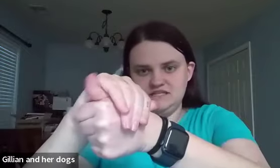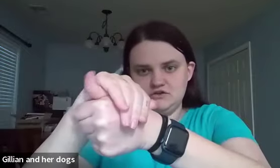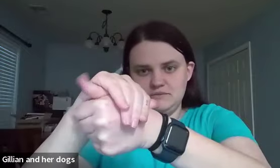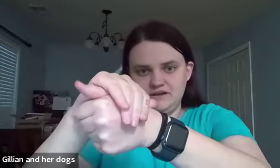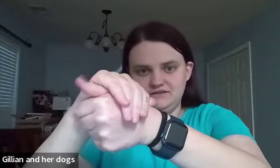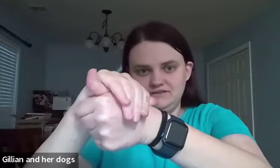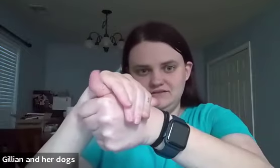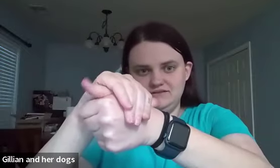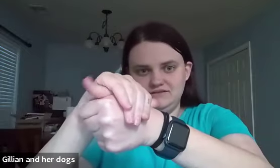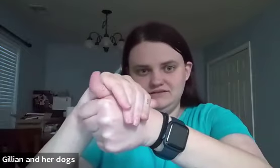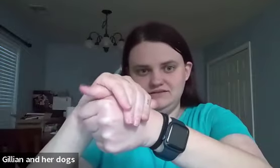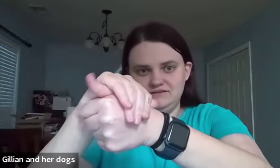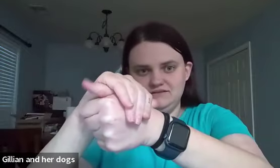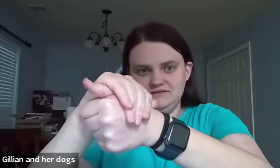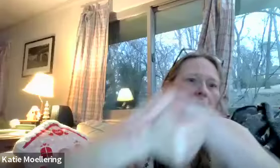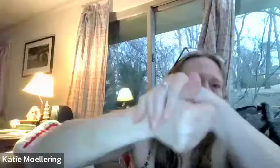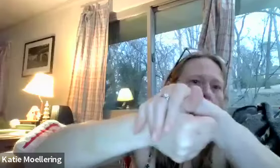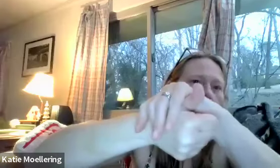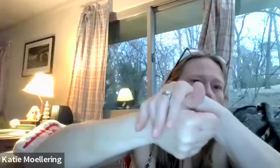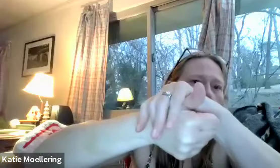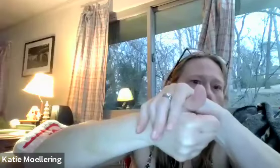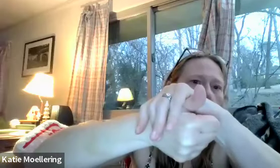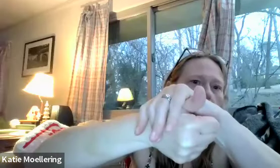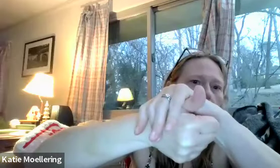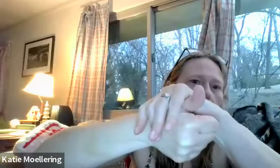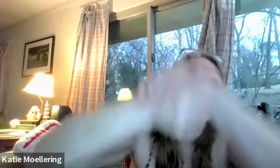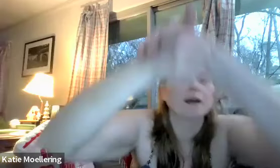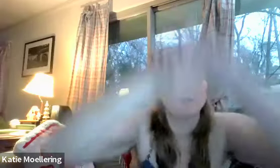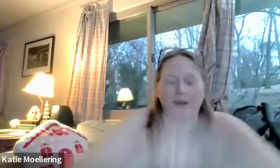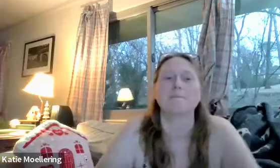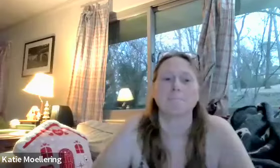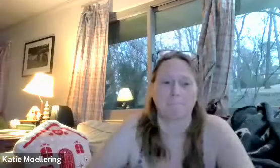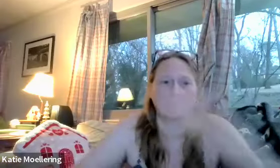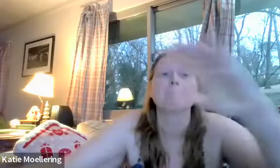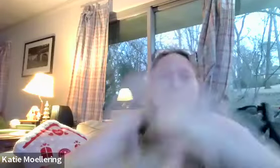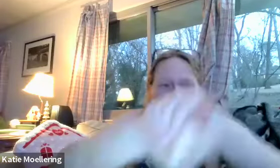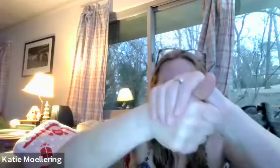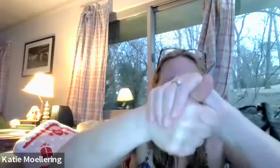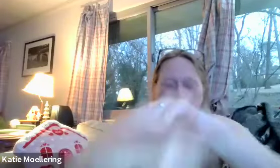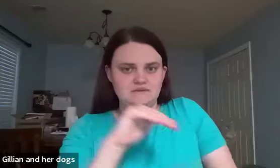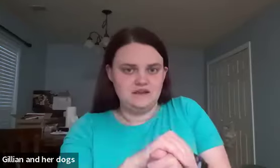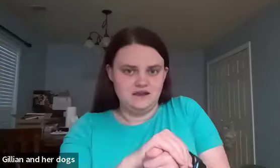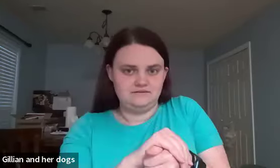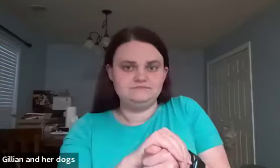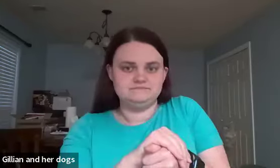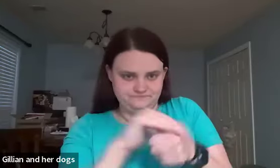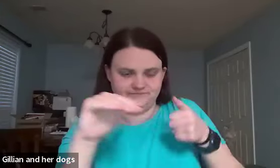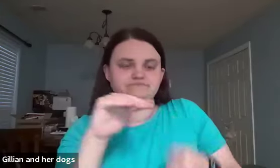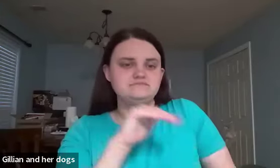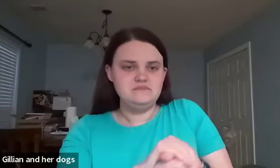Stick your thumb here. Wait. There you go. Yeah. So hide. Okay. Mm-hmm. Hide. Gotcha. Okay.